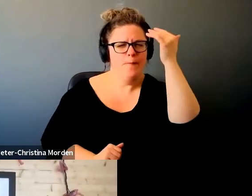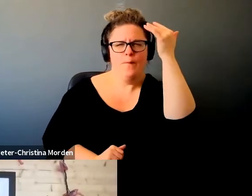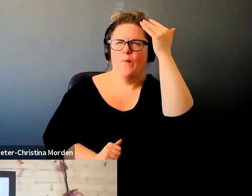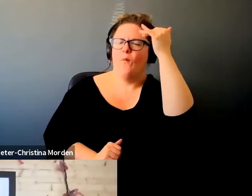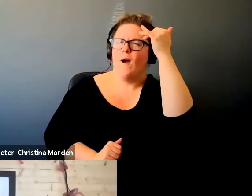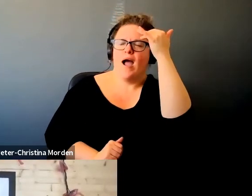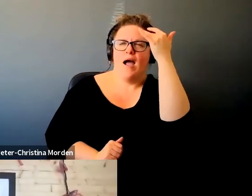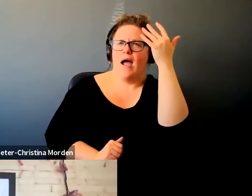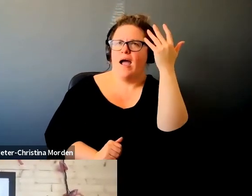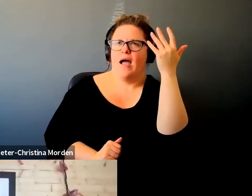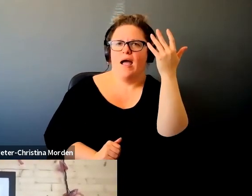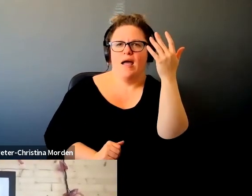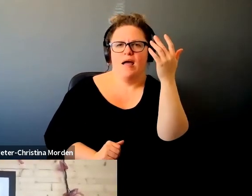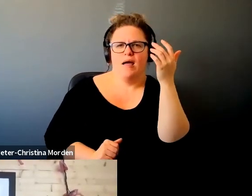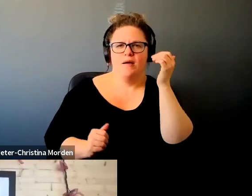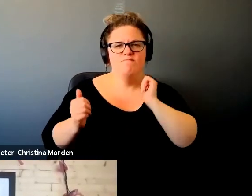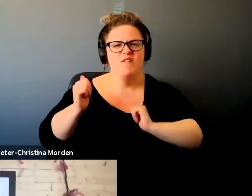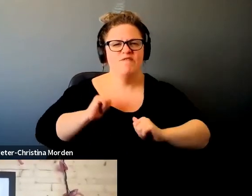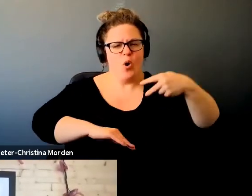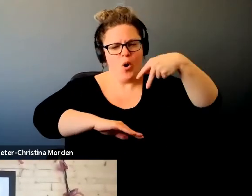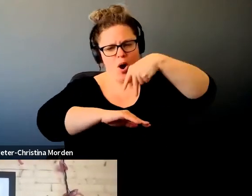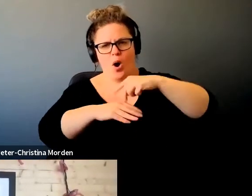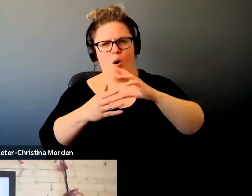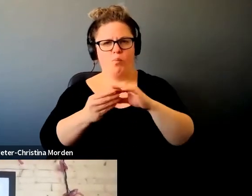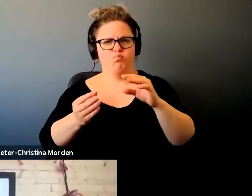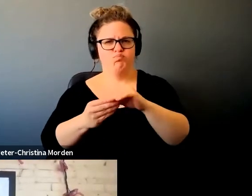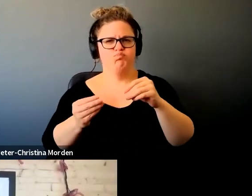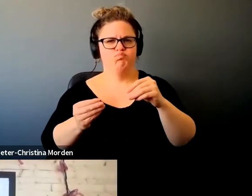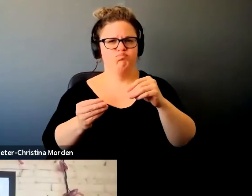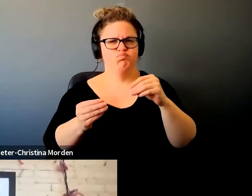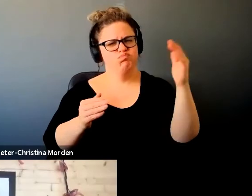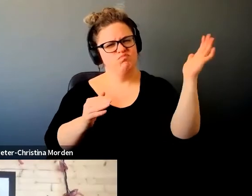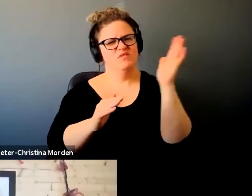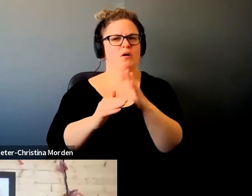this a strong element of your art practice?